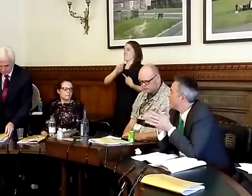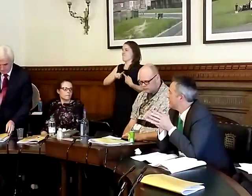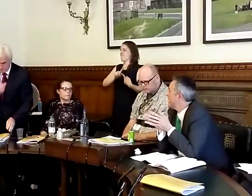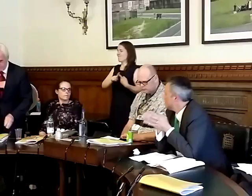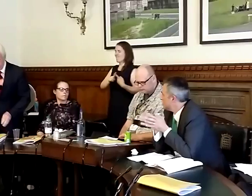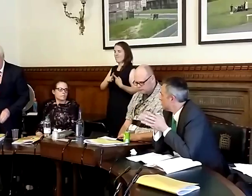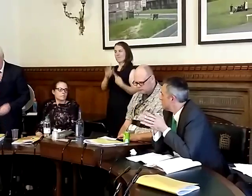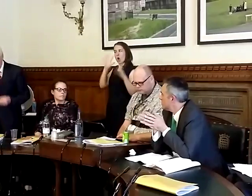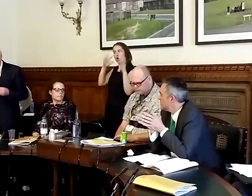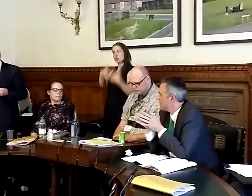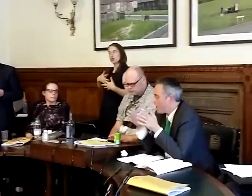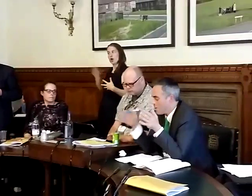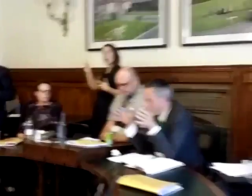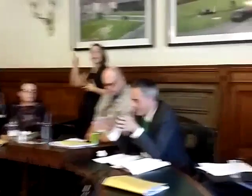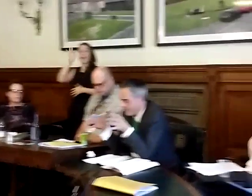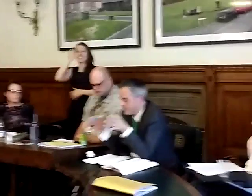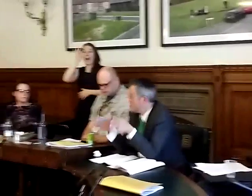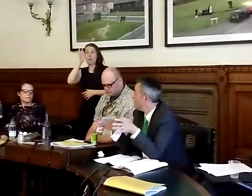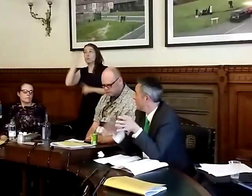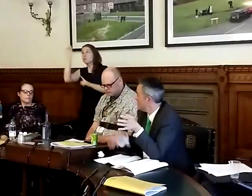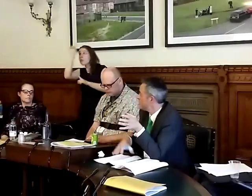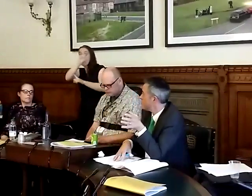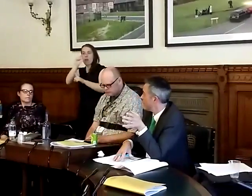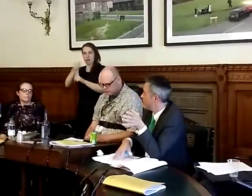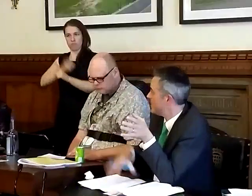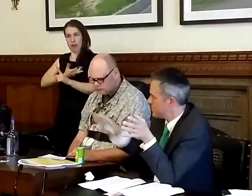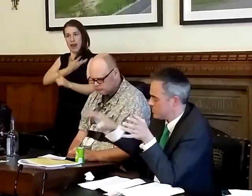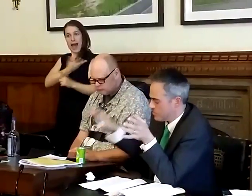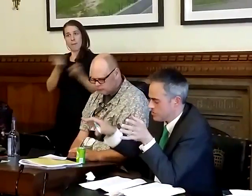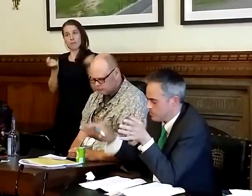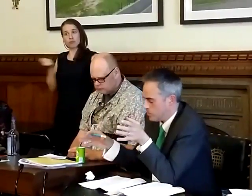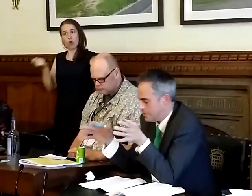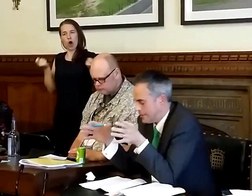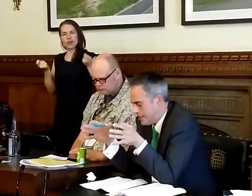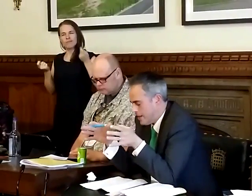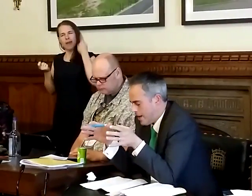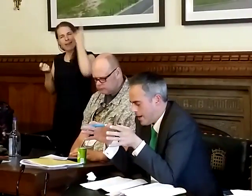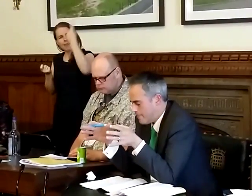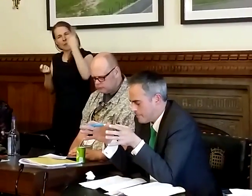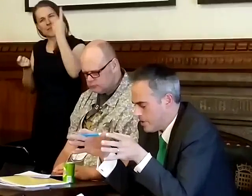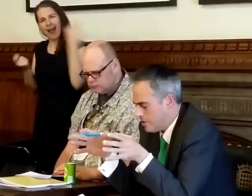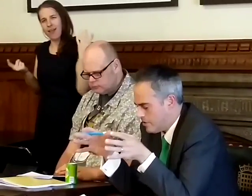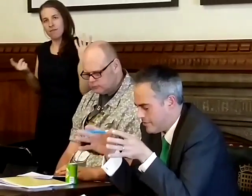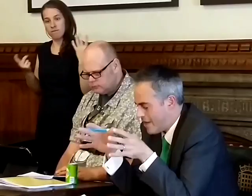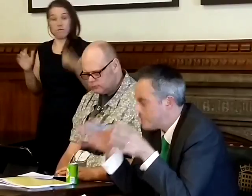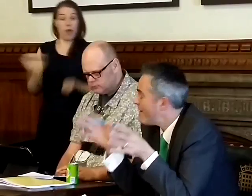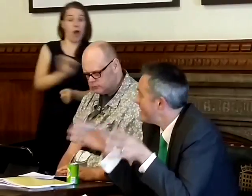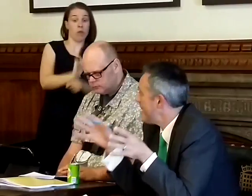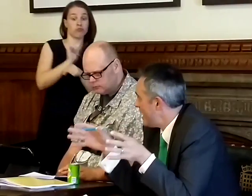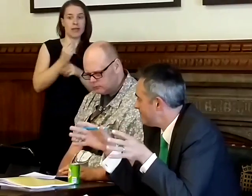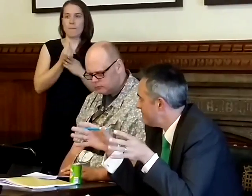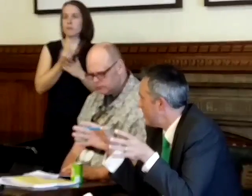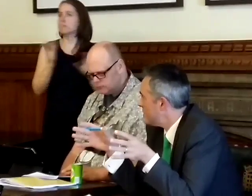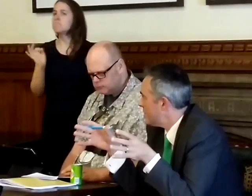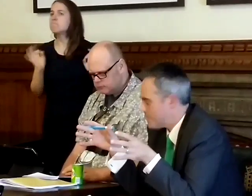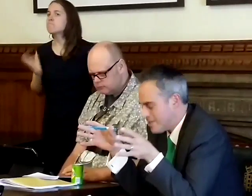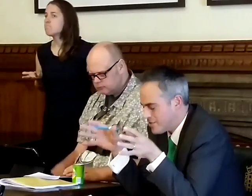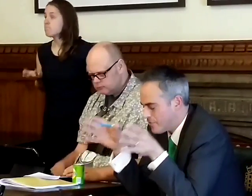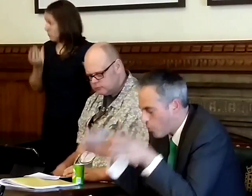there are Labour-run councils that aren't ring-fencing the money, and this is one of the recommendations that you support. There is money